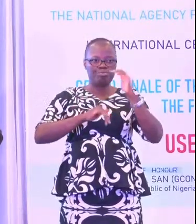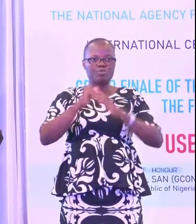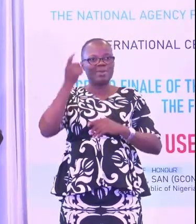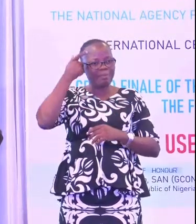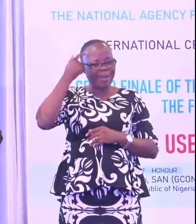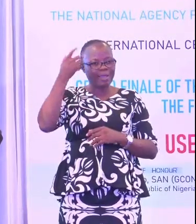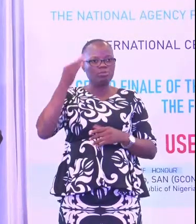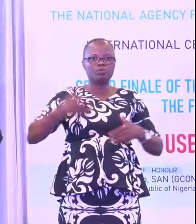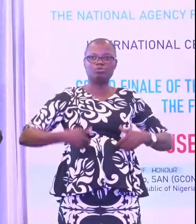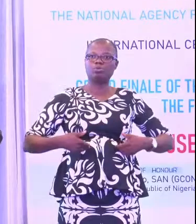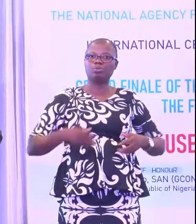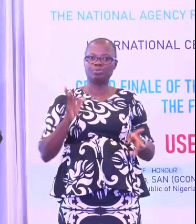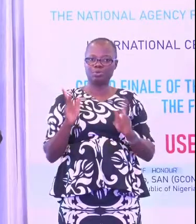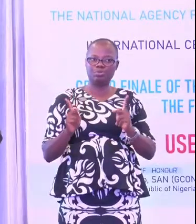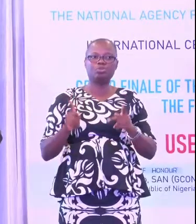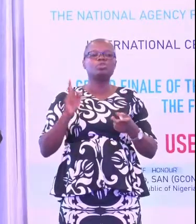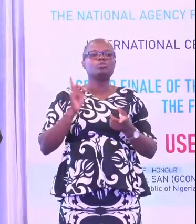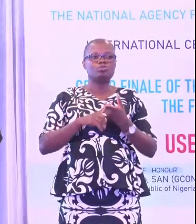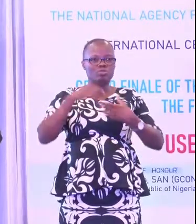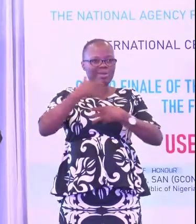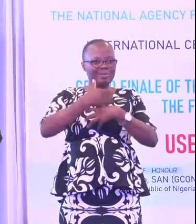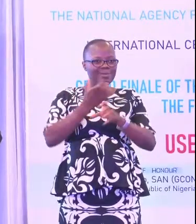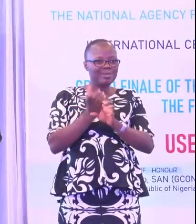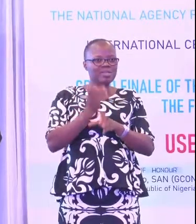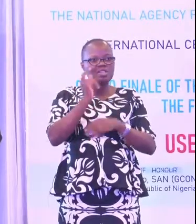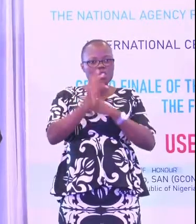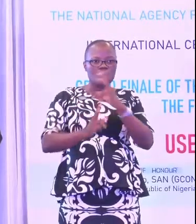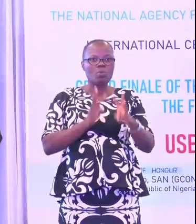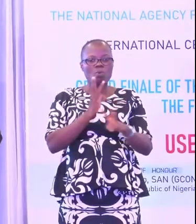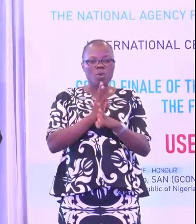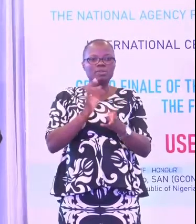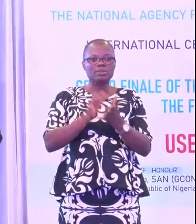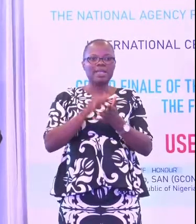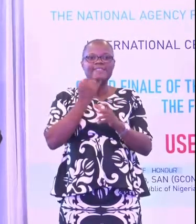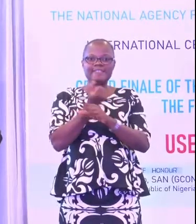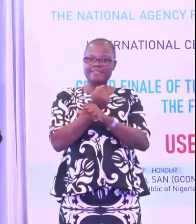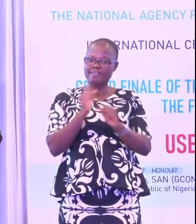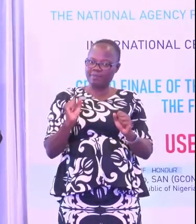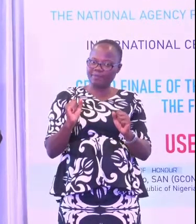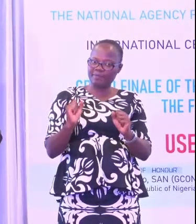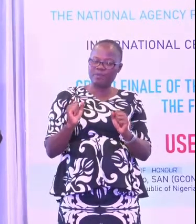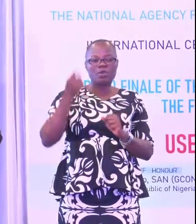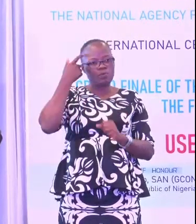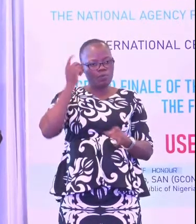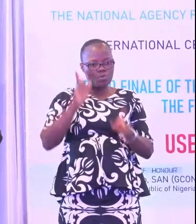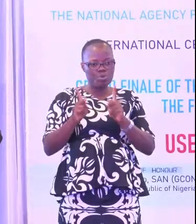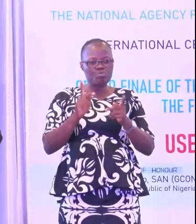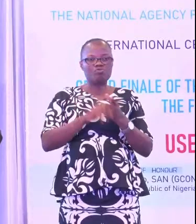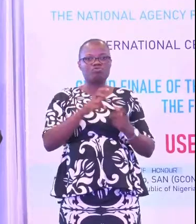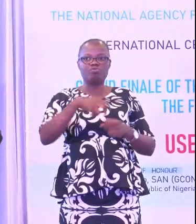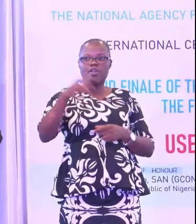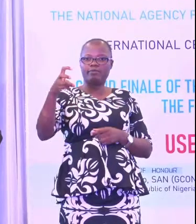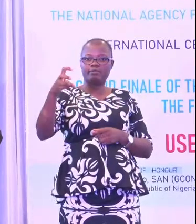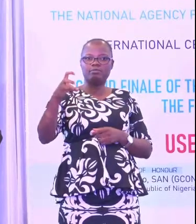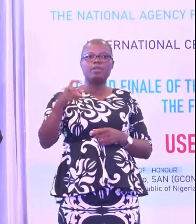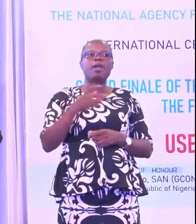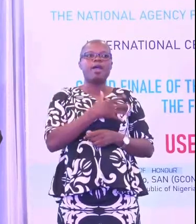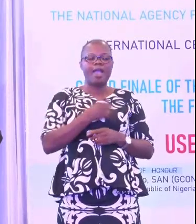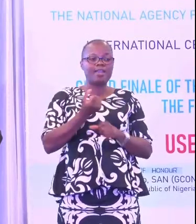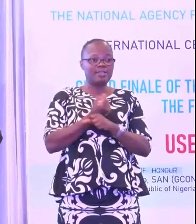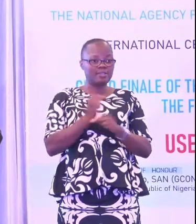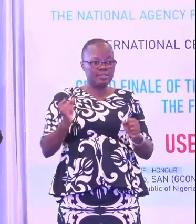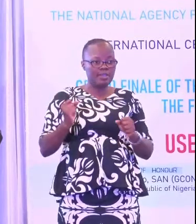of young people into creating a world that is safe for people to travel and is